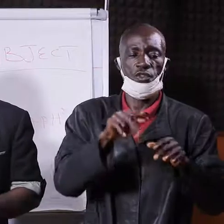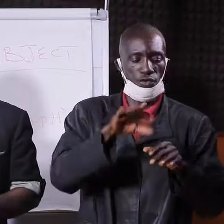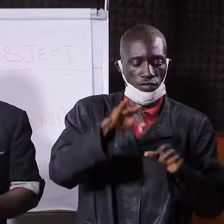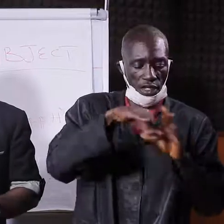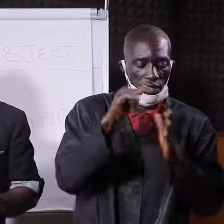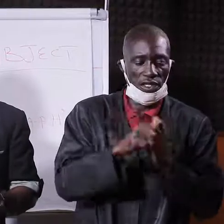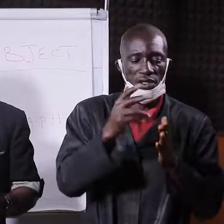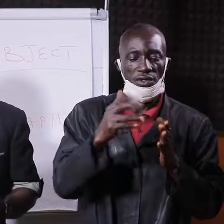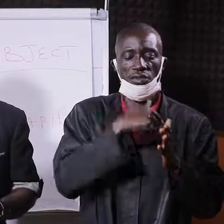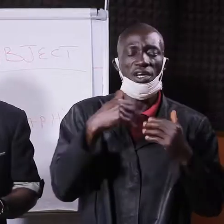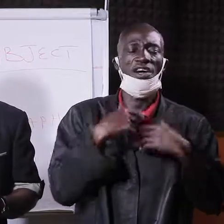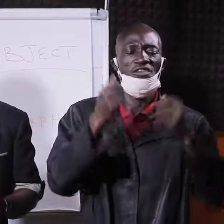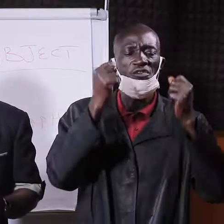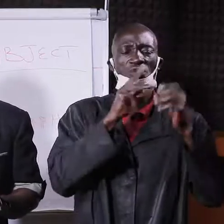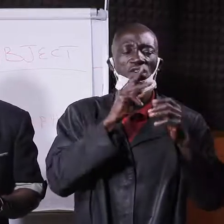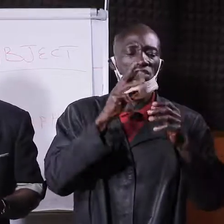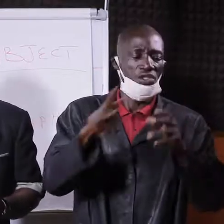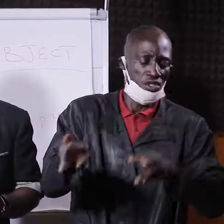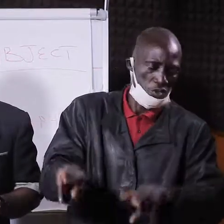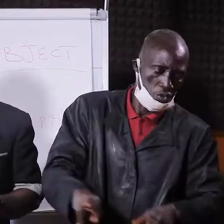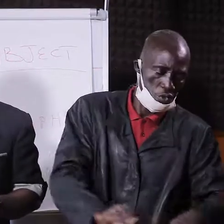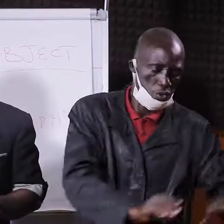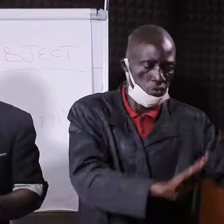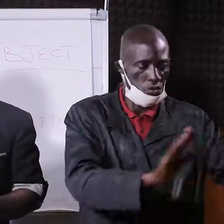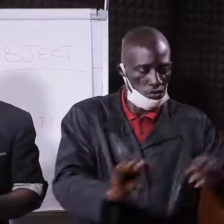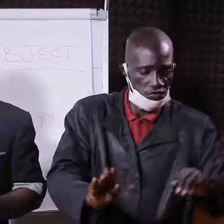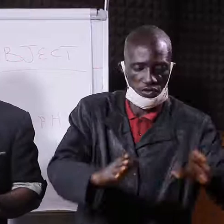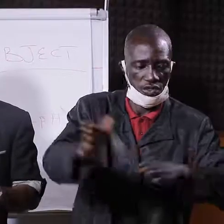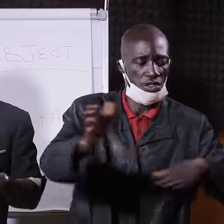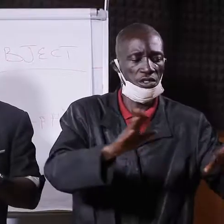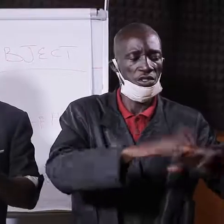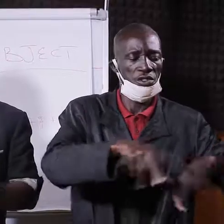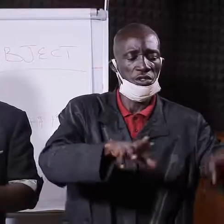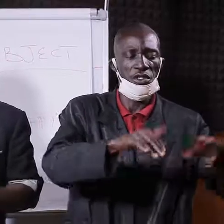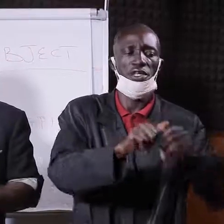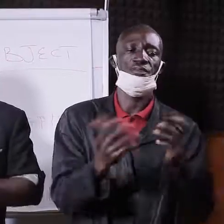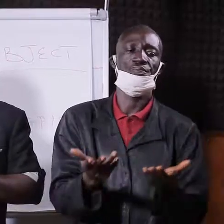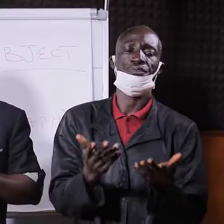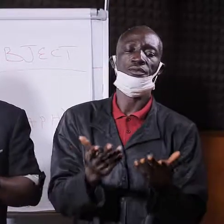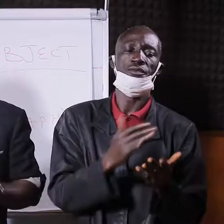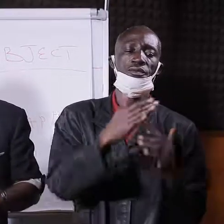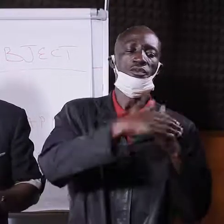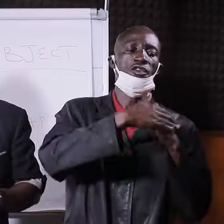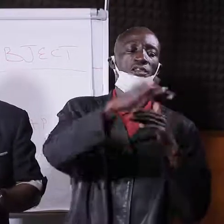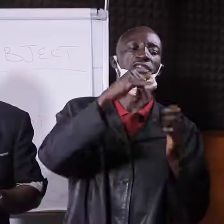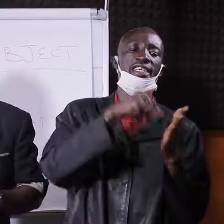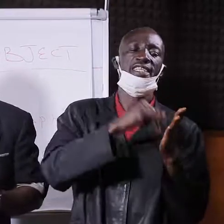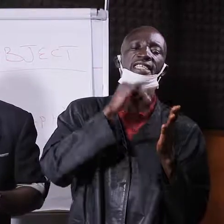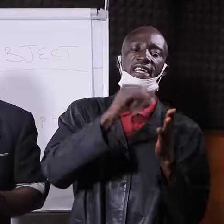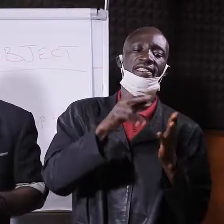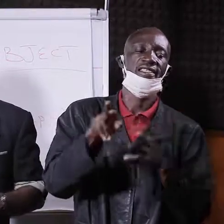lot of water running in form of running off. So after the water has been run